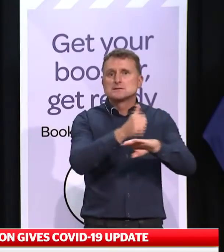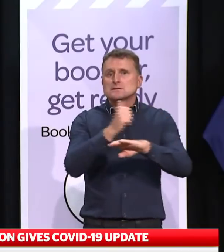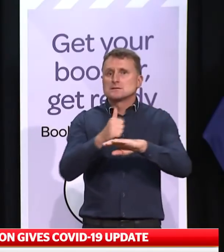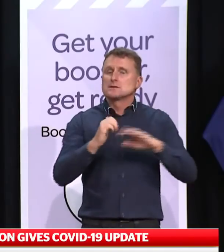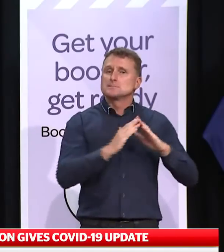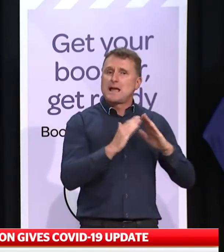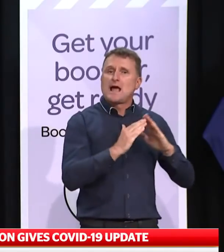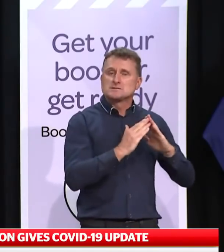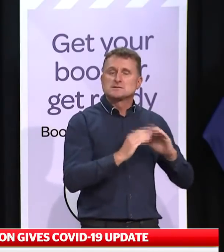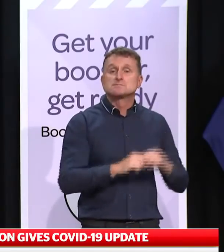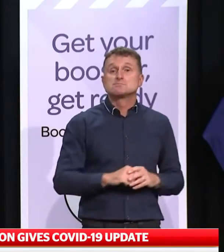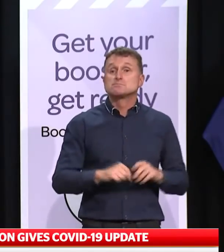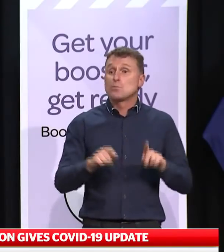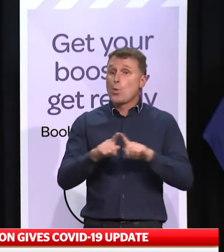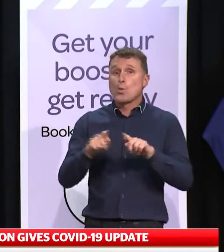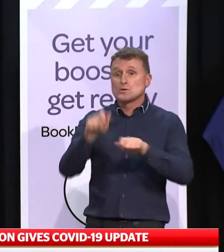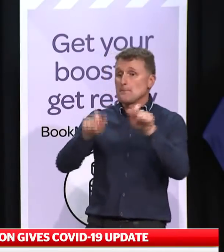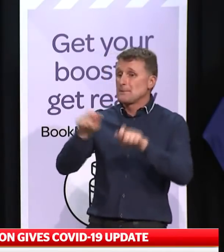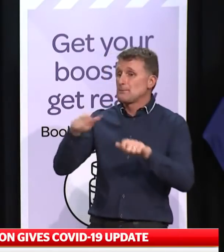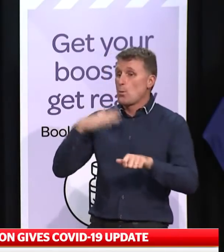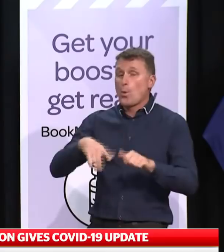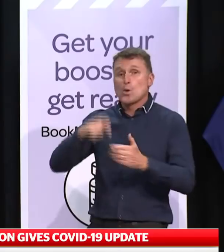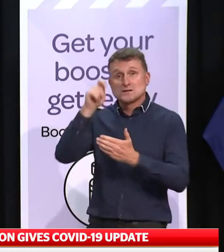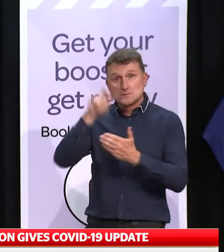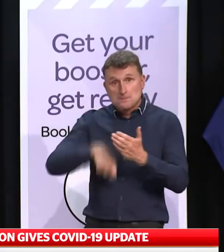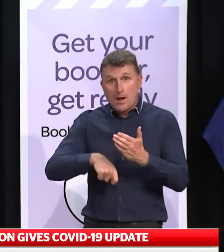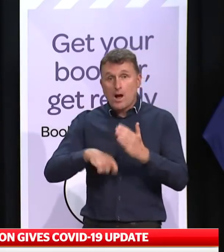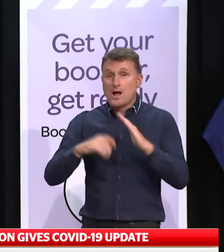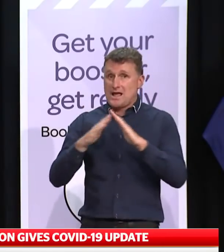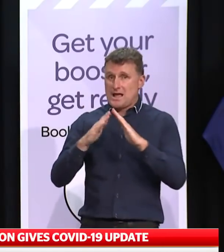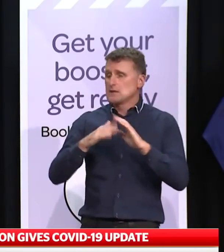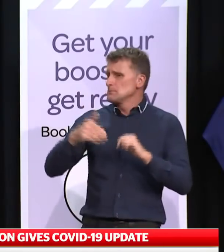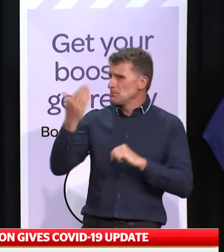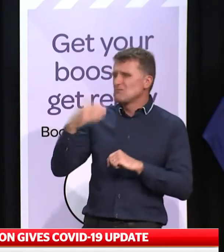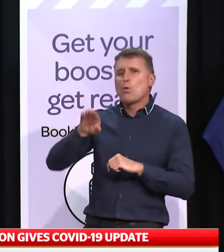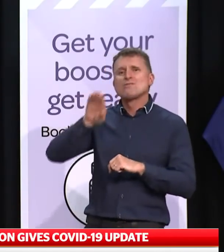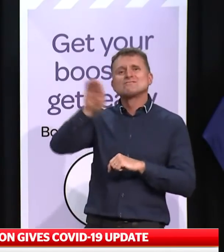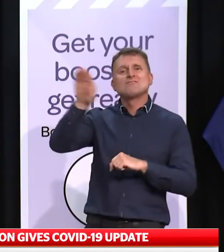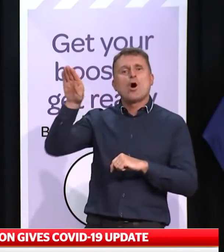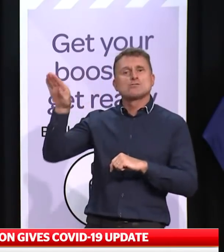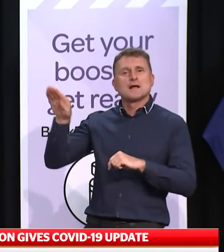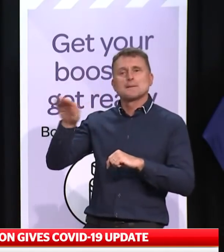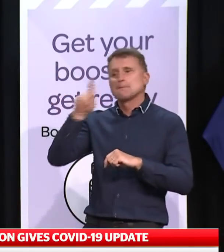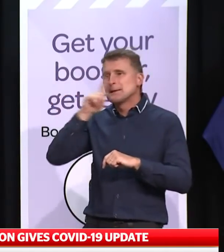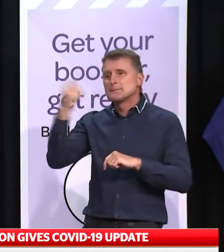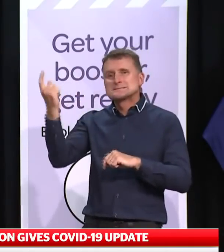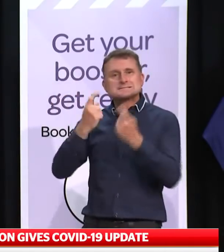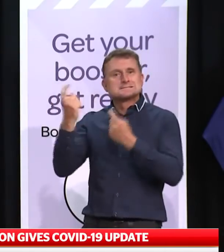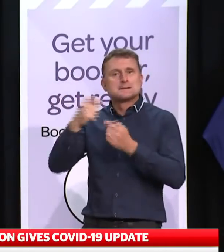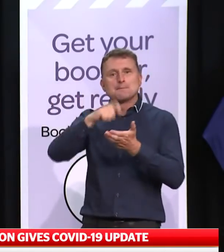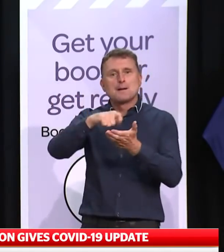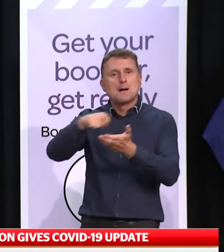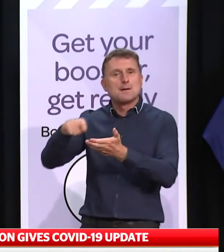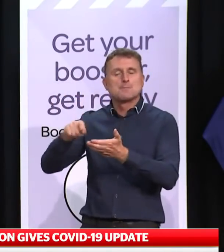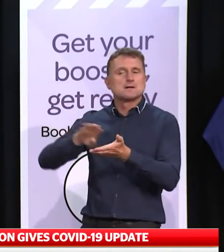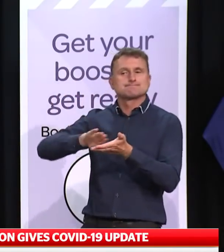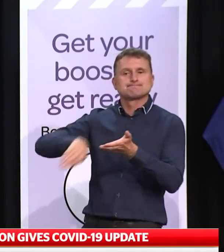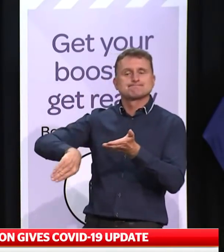demand side, making sure that we, for example, remove foreign buyers from the existing home market, by making sure that we don't